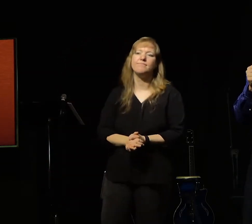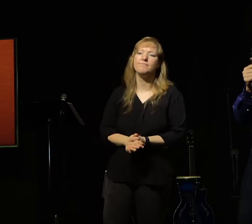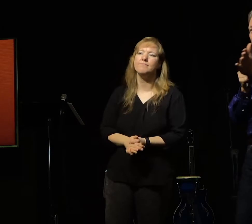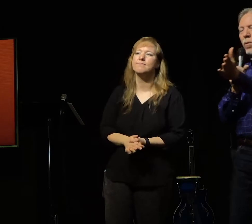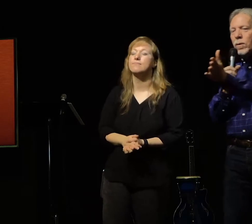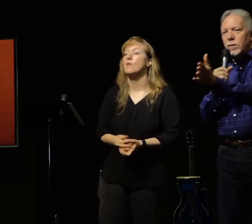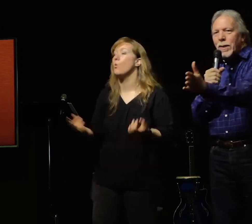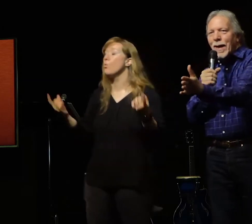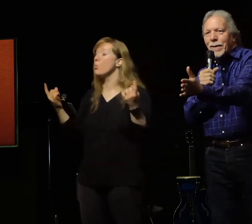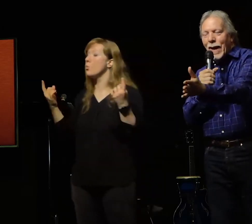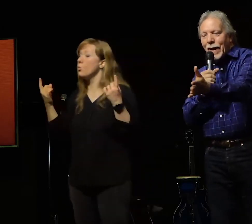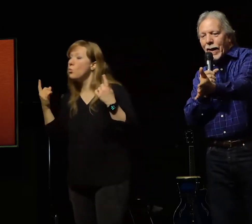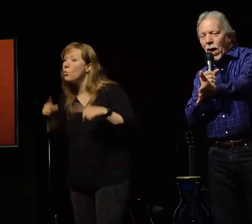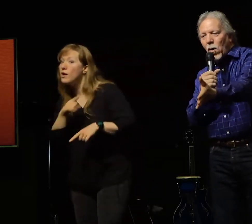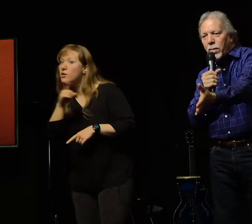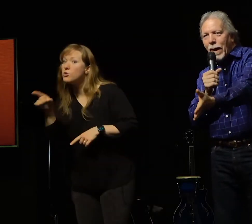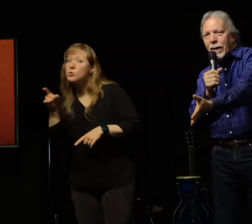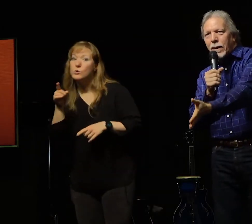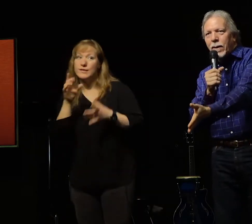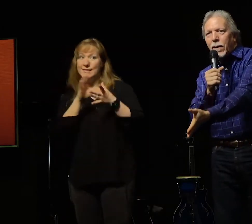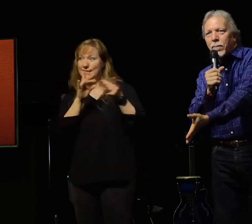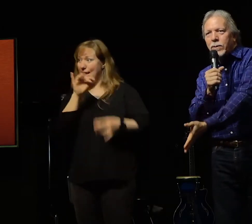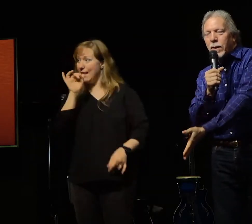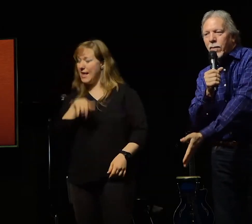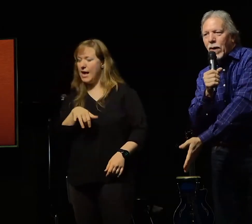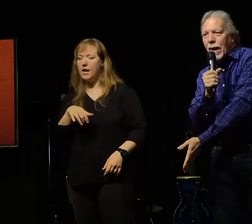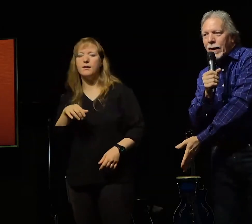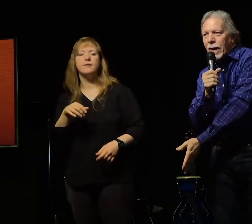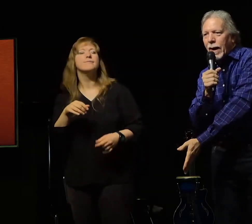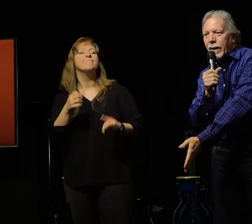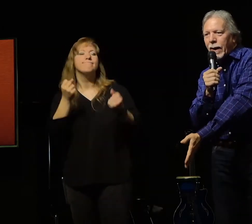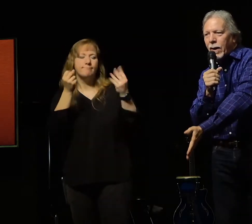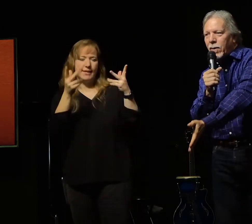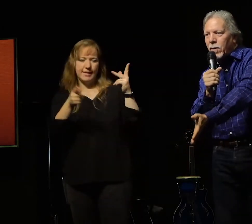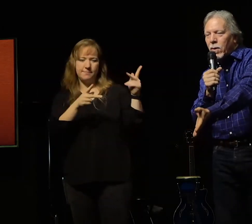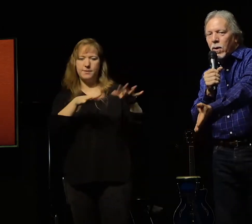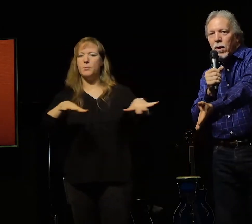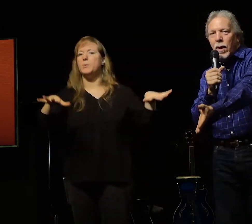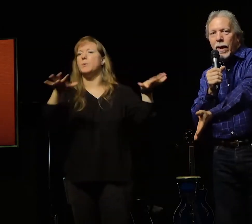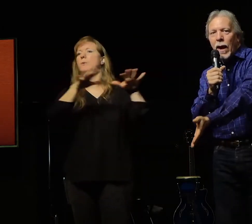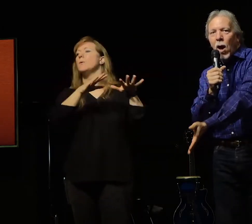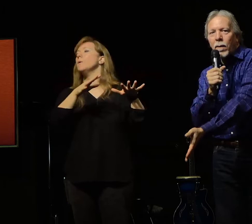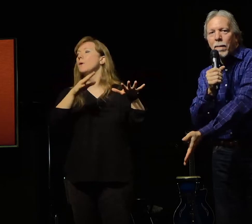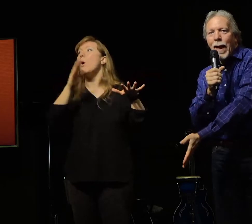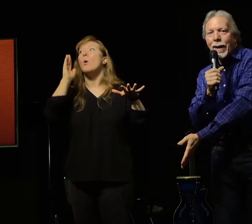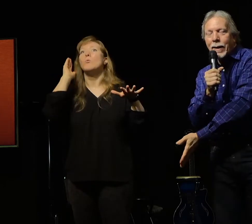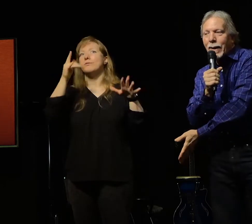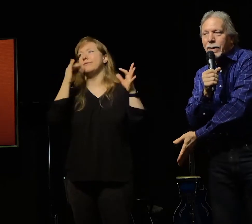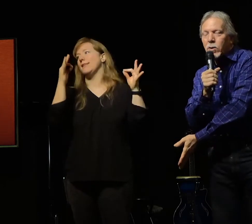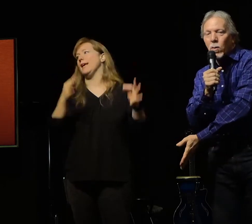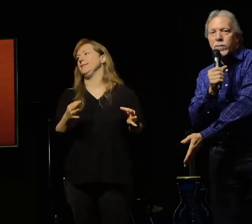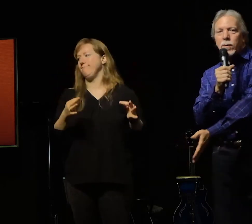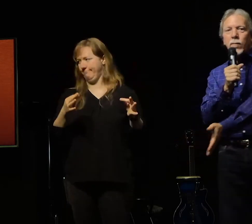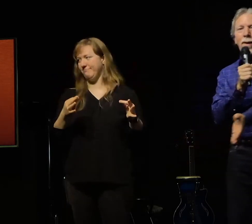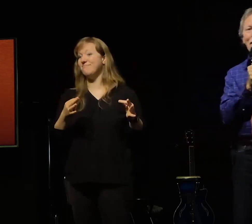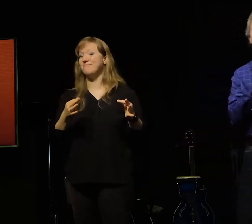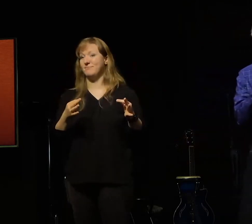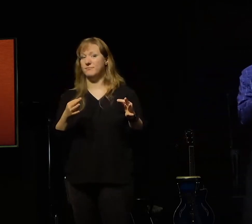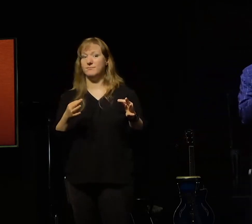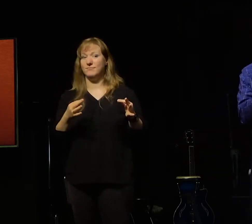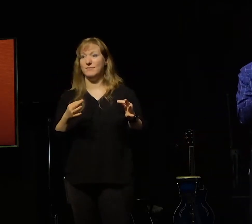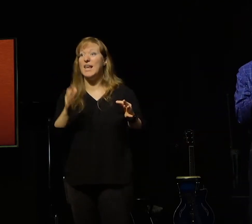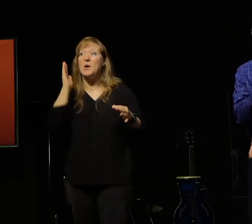And when you say that, it automatically puts a dividing line there. It automatically is going to